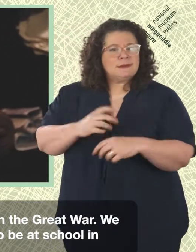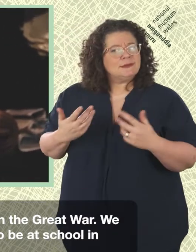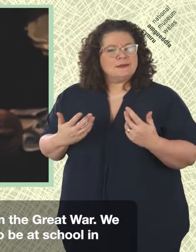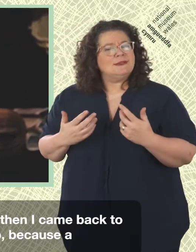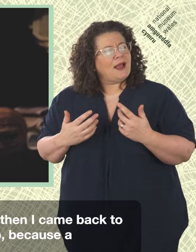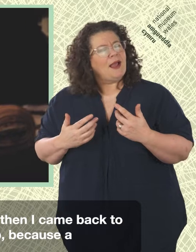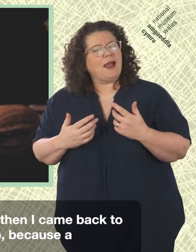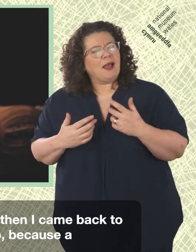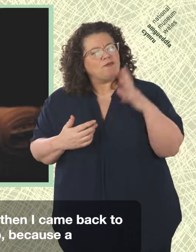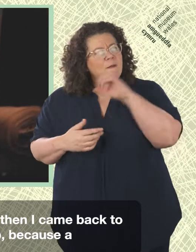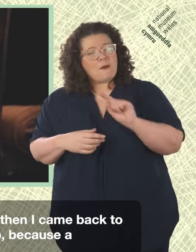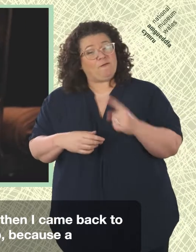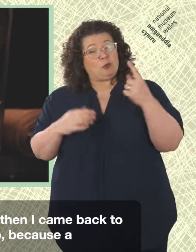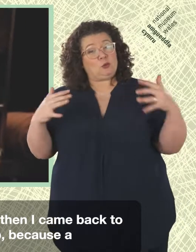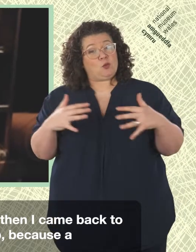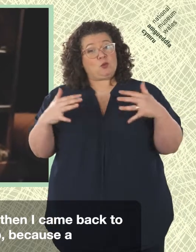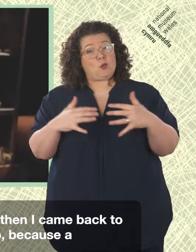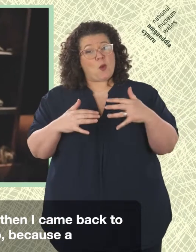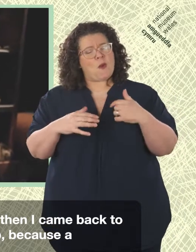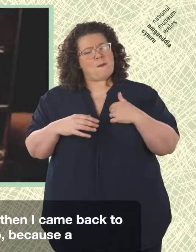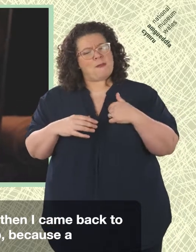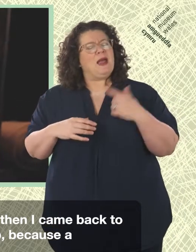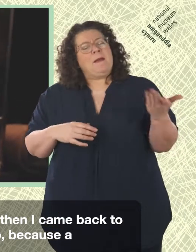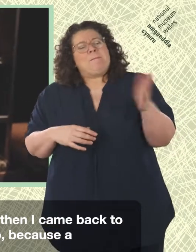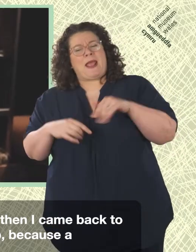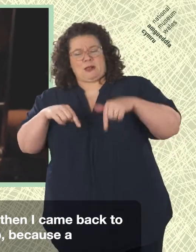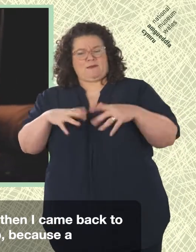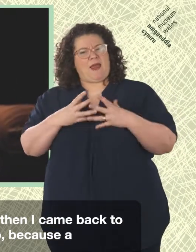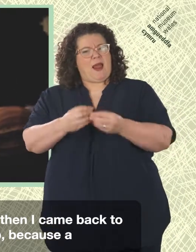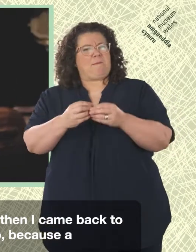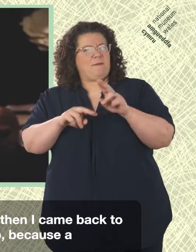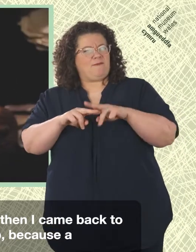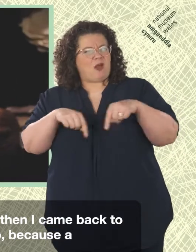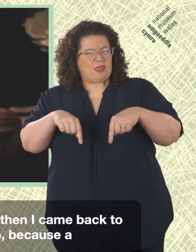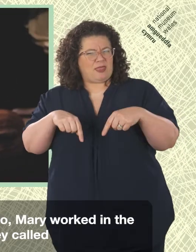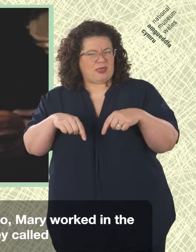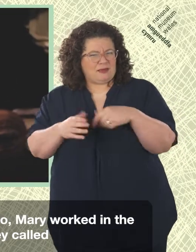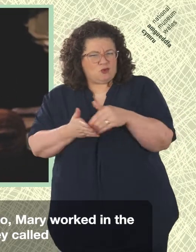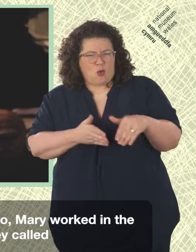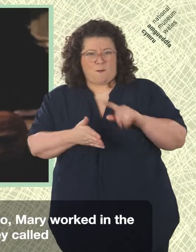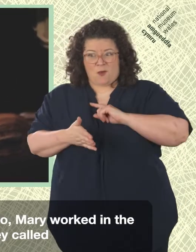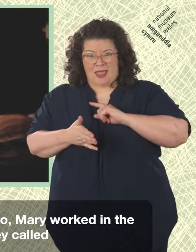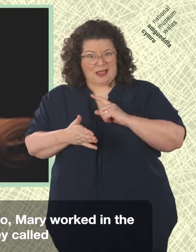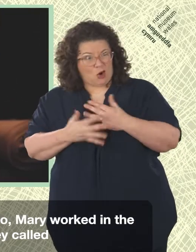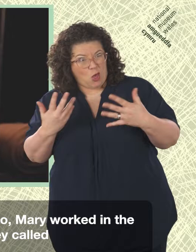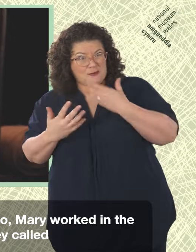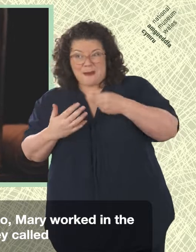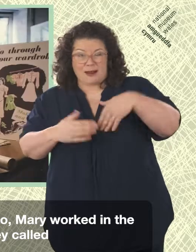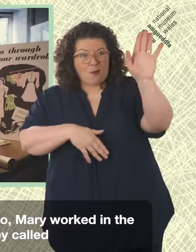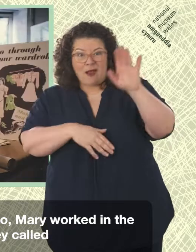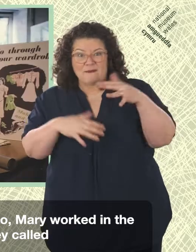school in Brecon during the Great War, but then I came back to help my father in the shop because a lot of the men were away